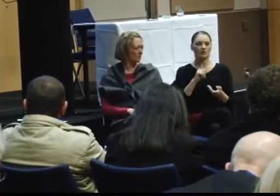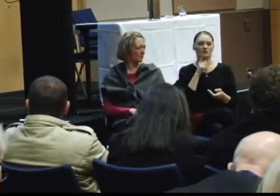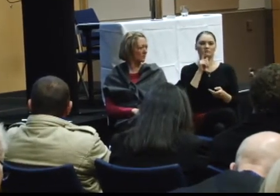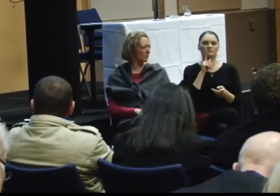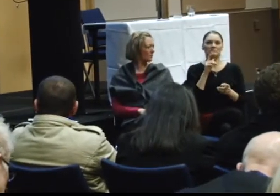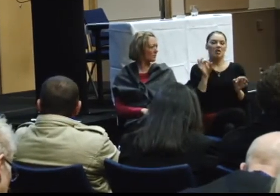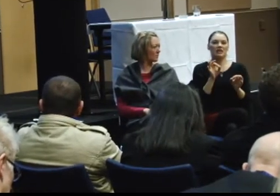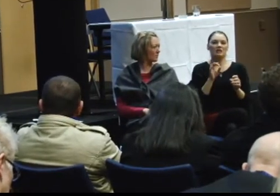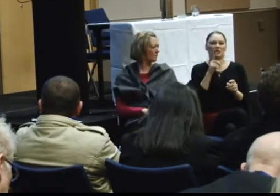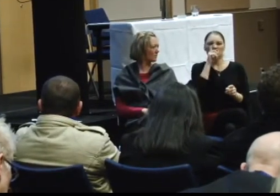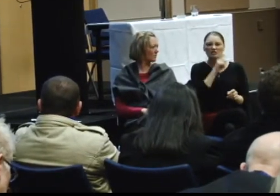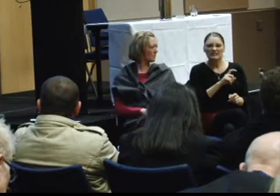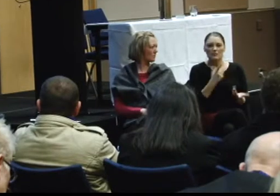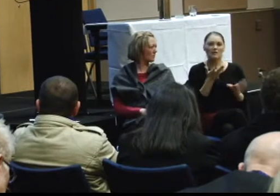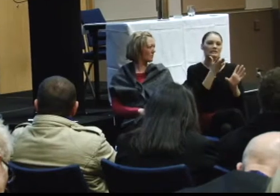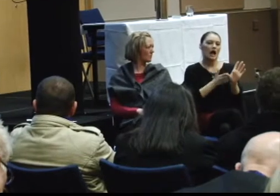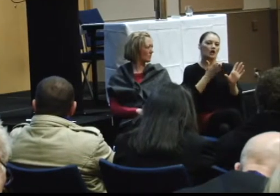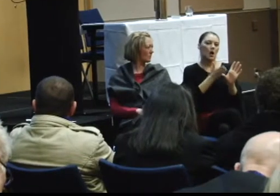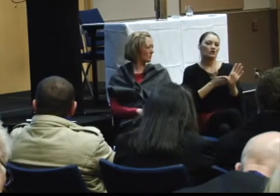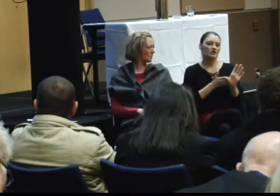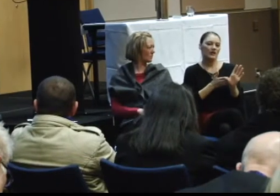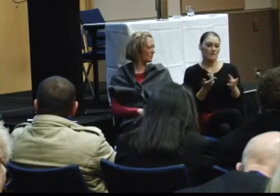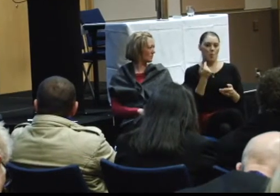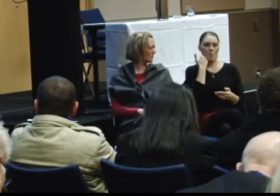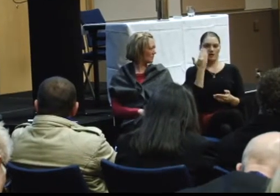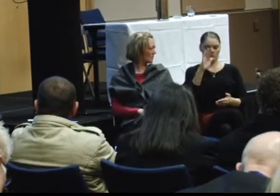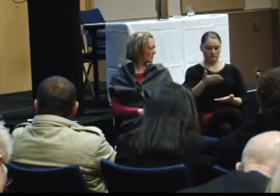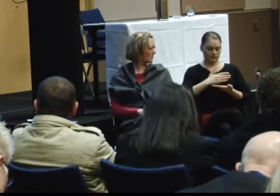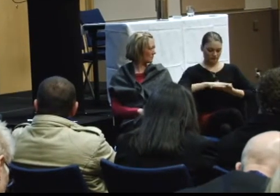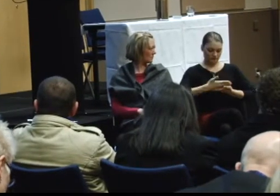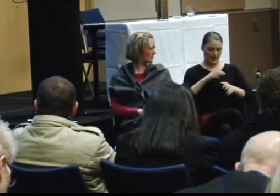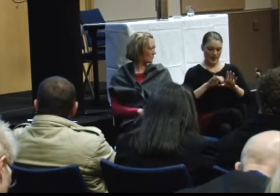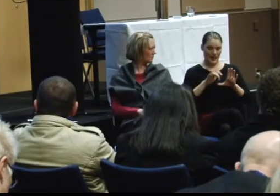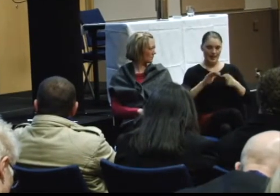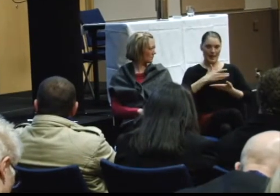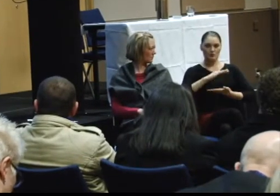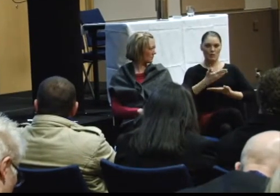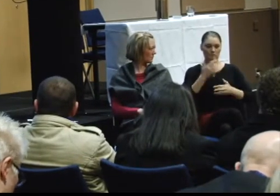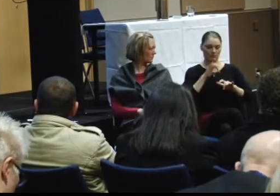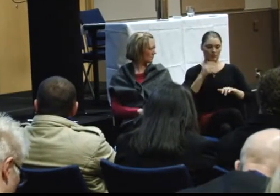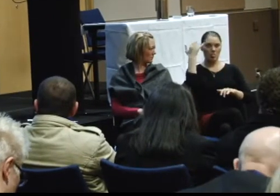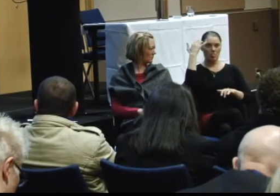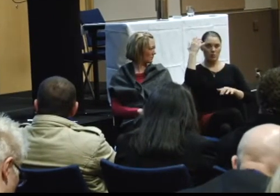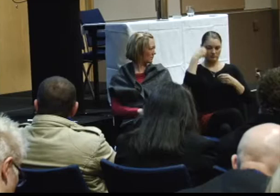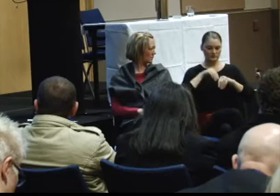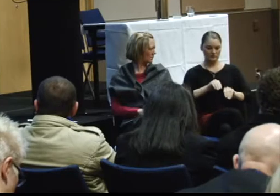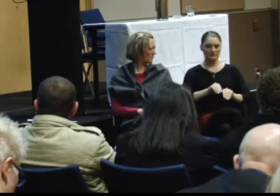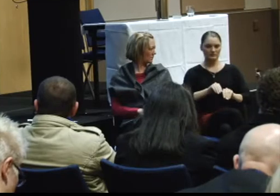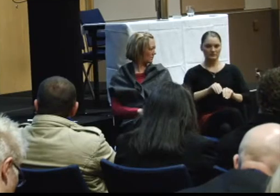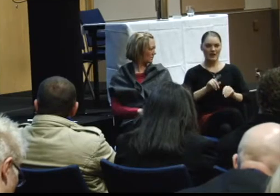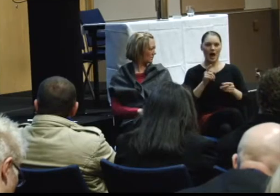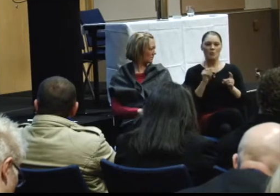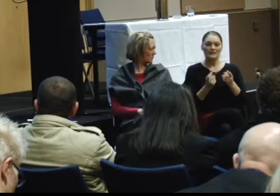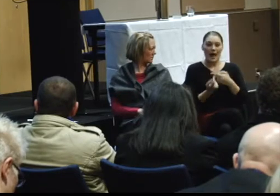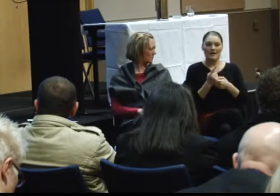through, the psychology of being in front of your laptop alone, just typing away your thoughts, and what's actually happening and how you're being perceived in the